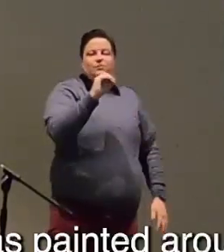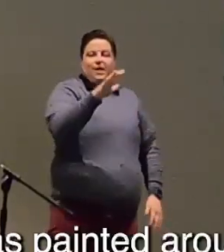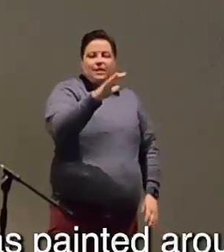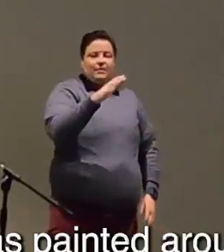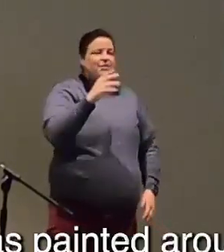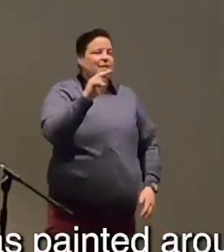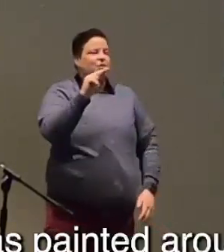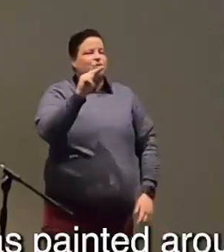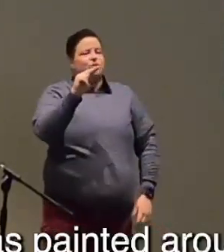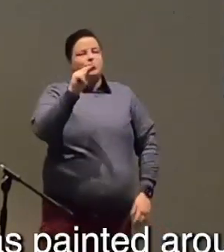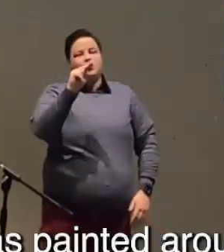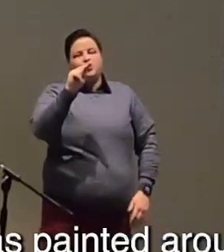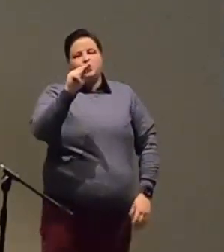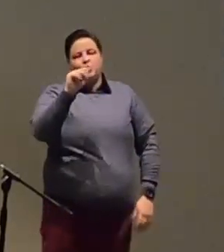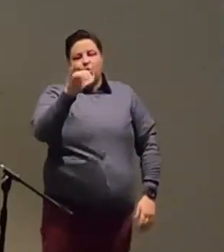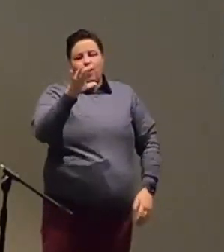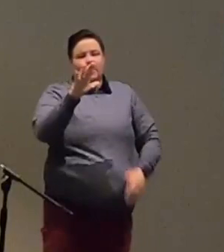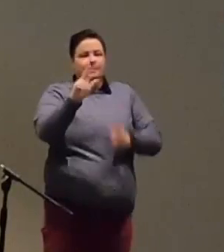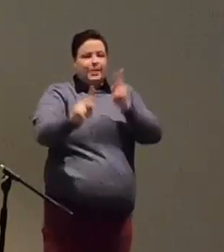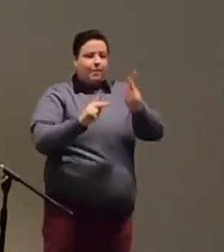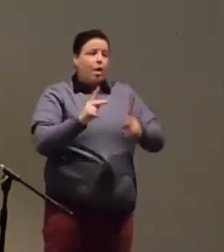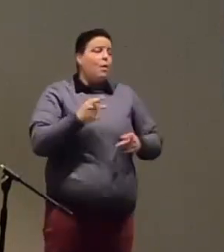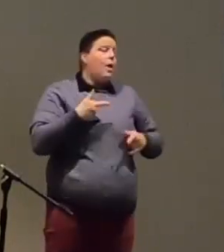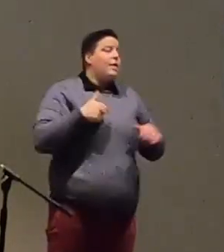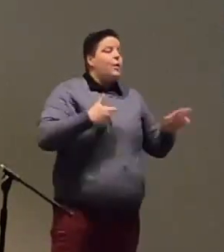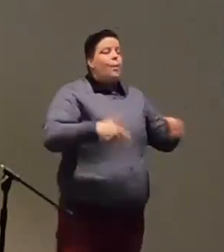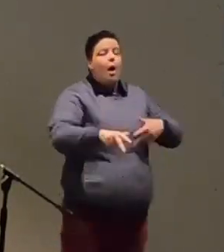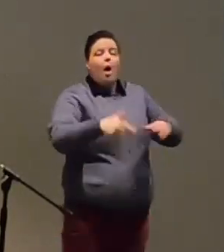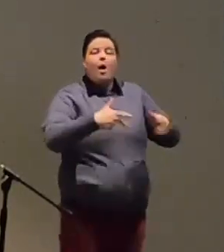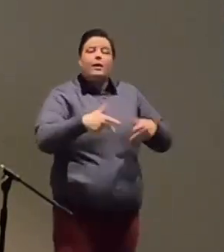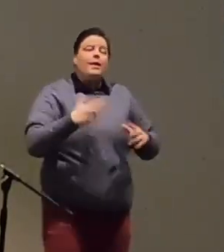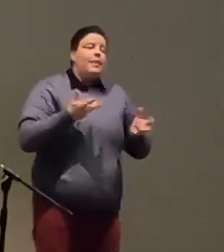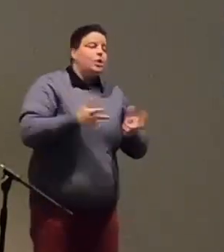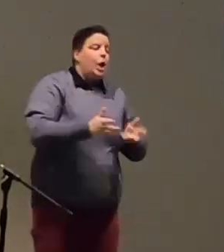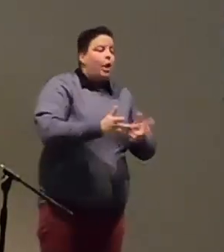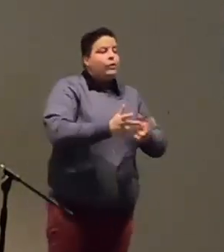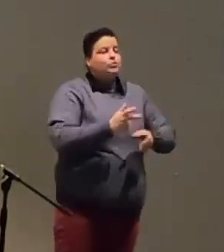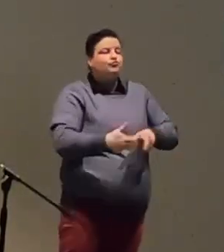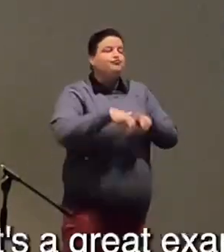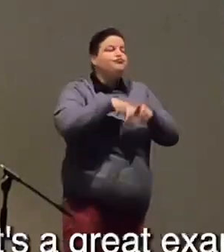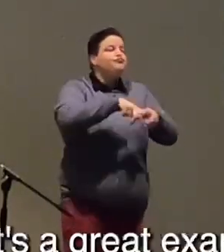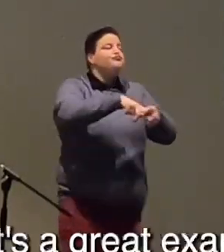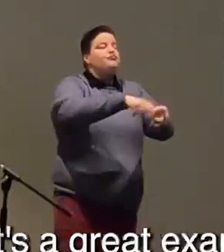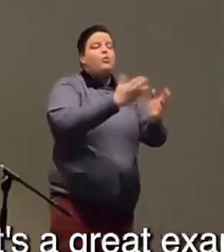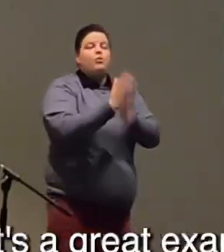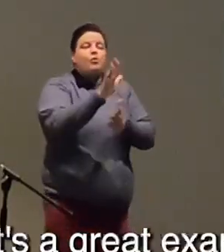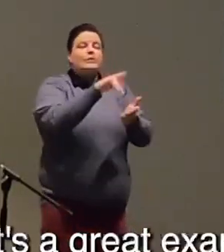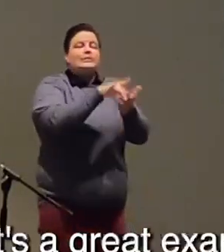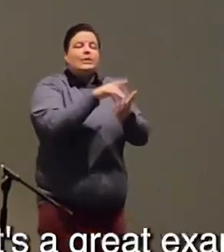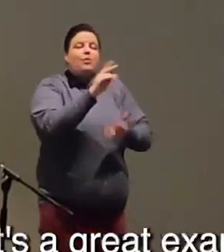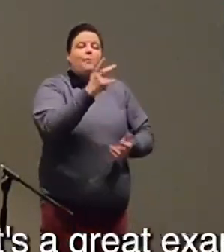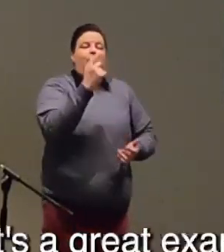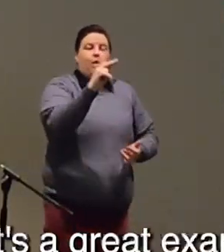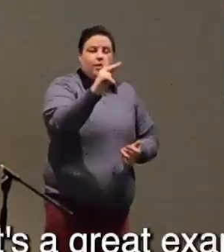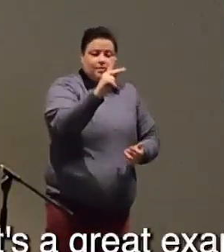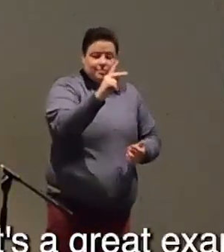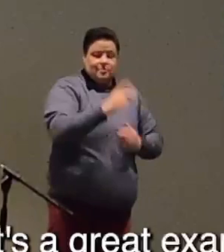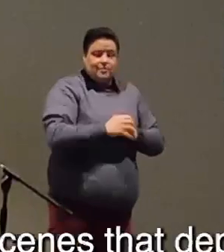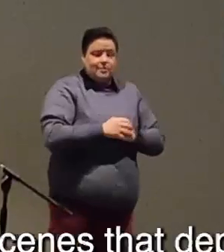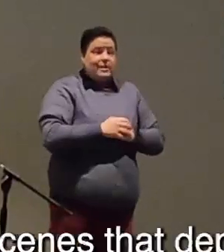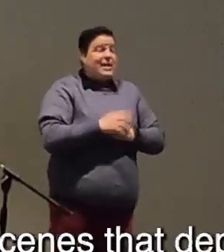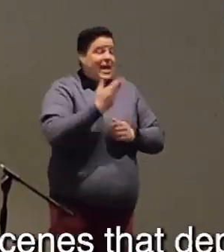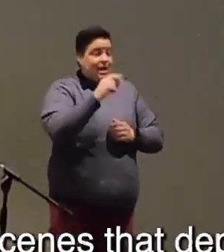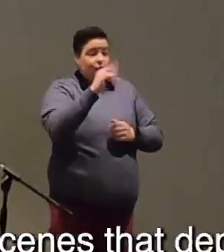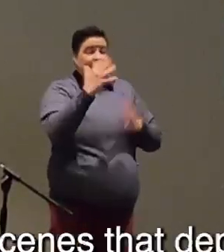New Yorkers as they walk and take carriage rides through Central Park. It's a great example of what Henry was pushing